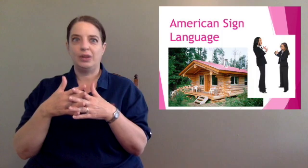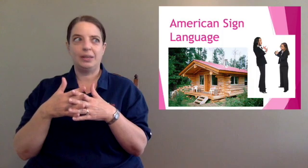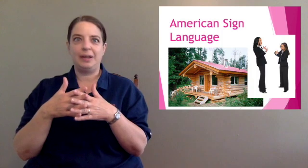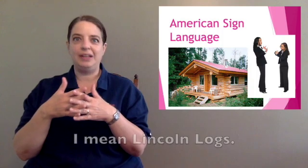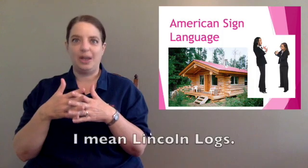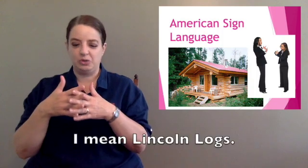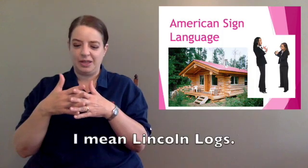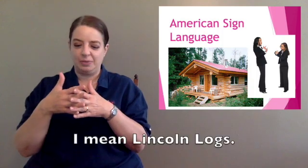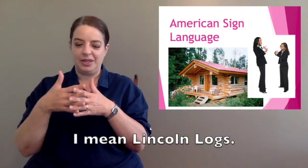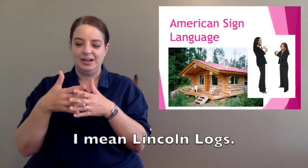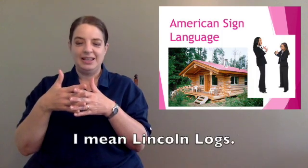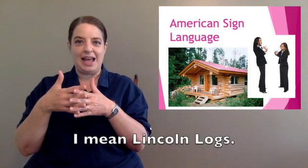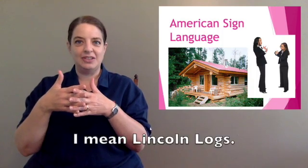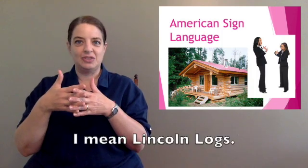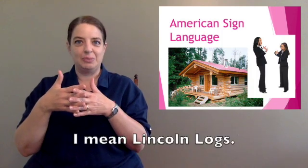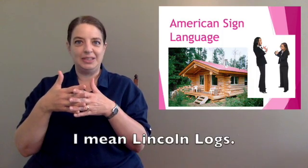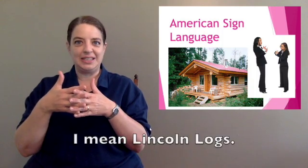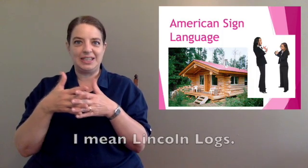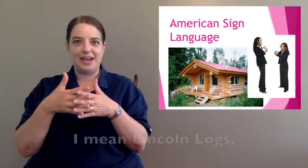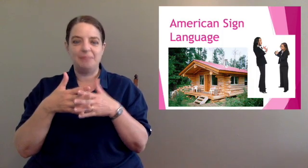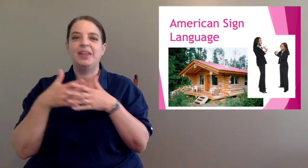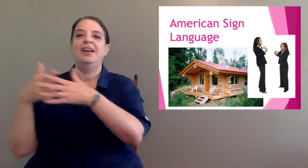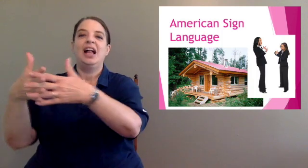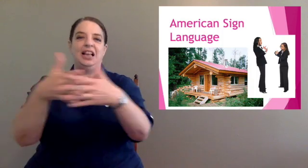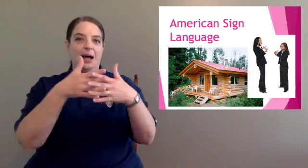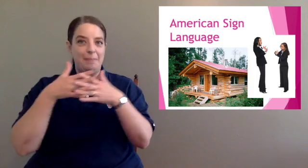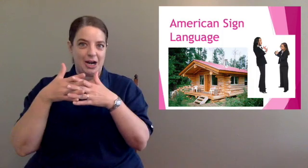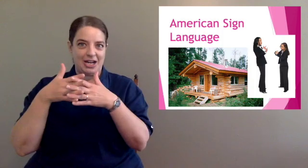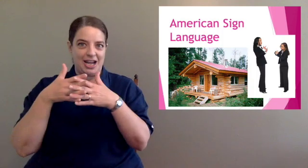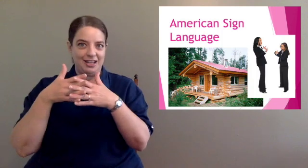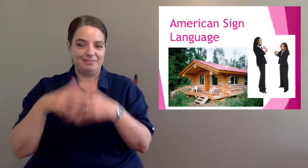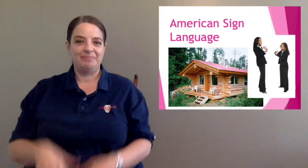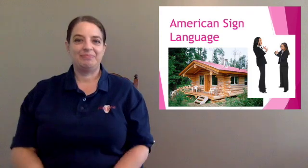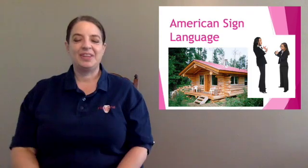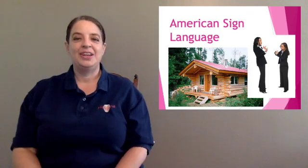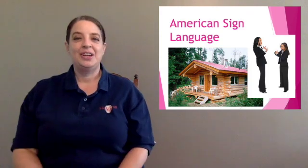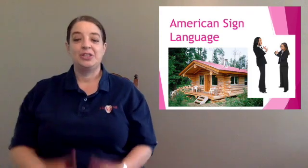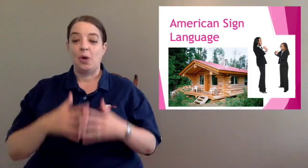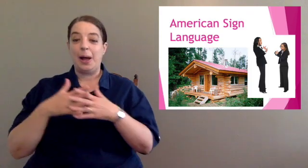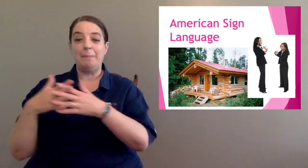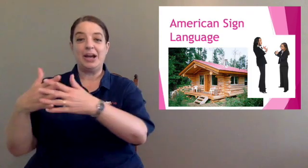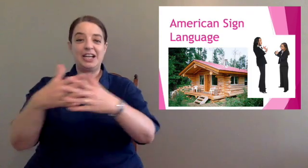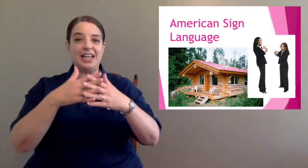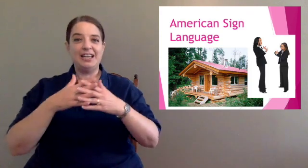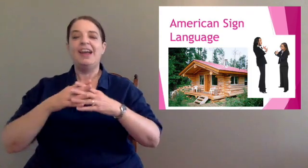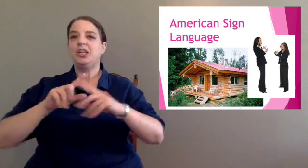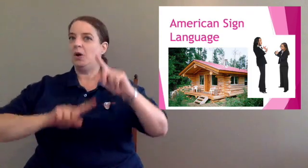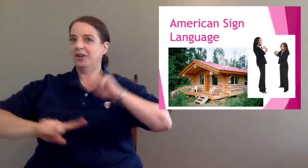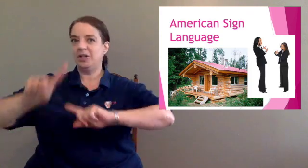about Legos, right? The way the ends of the building stick out. America. So American, you already know the